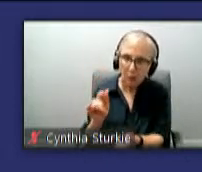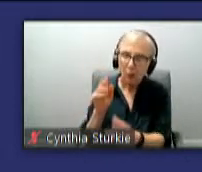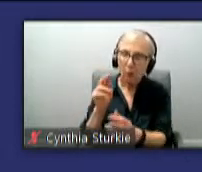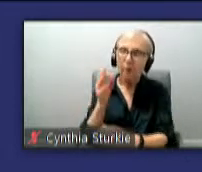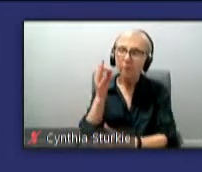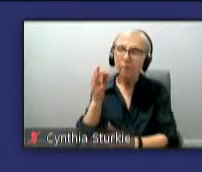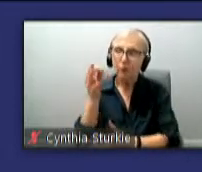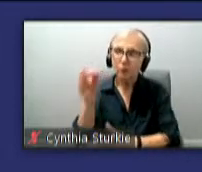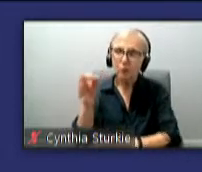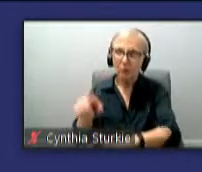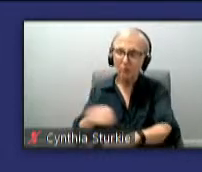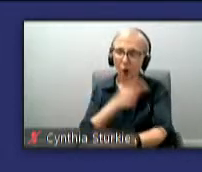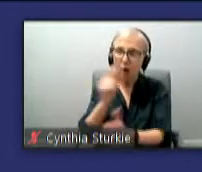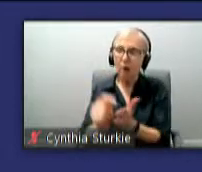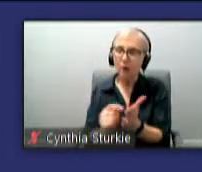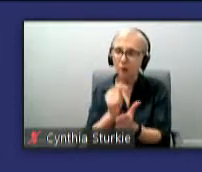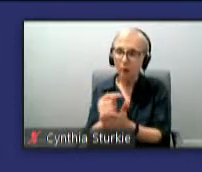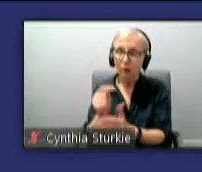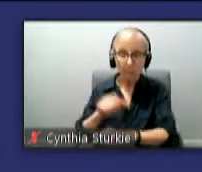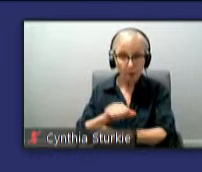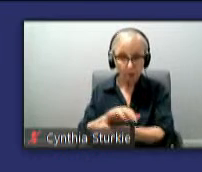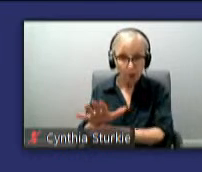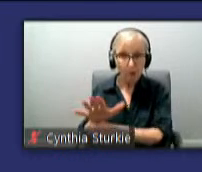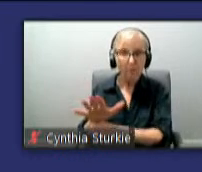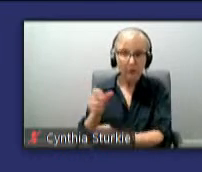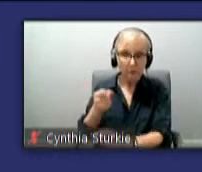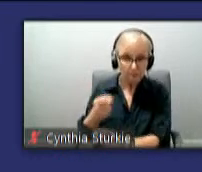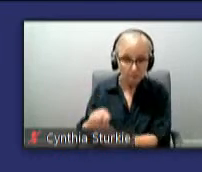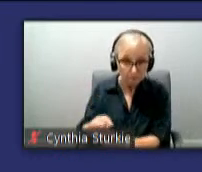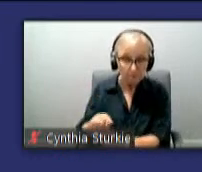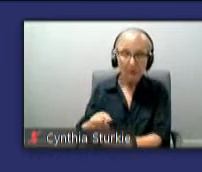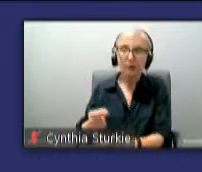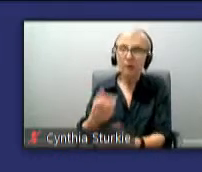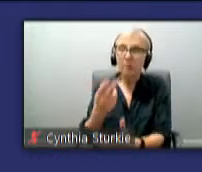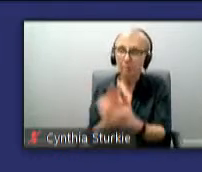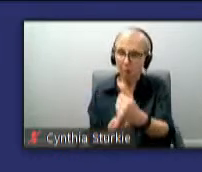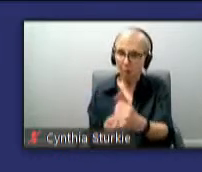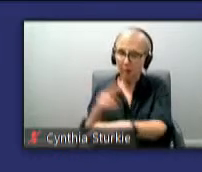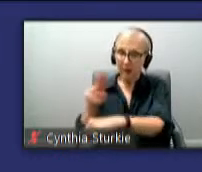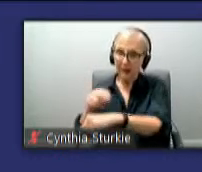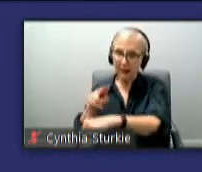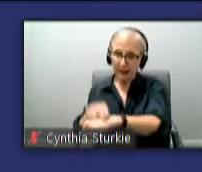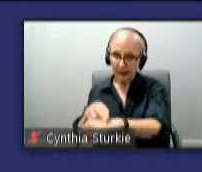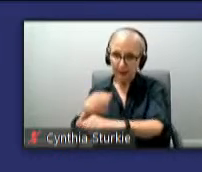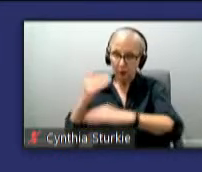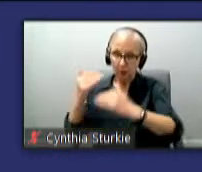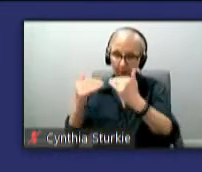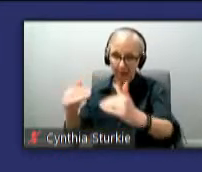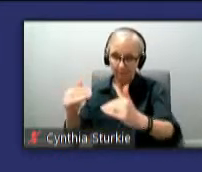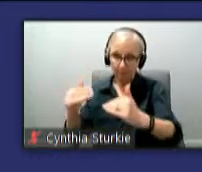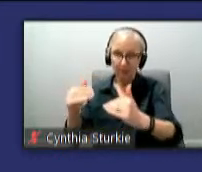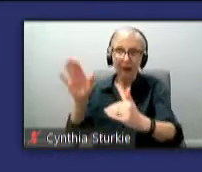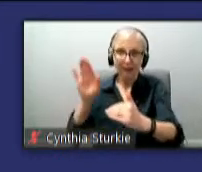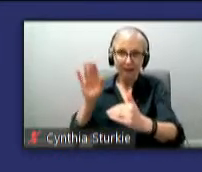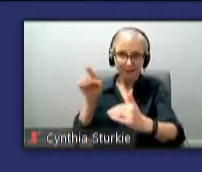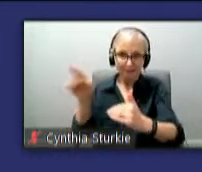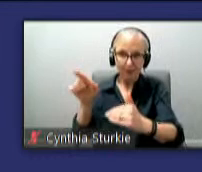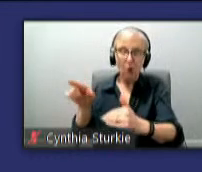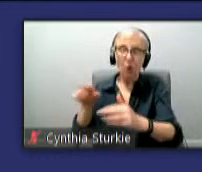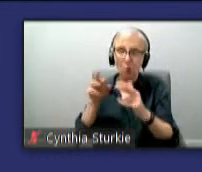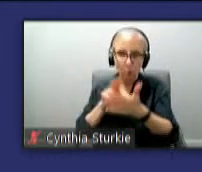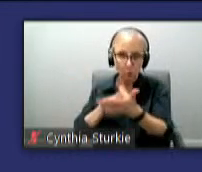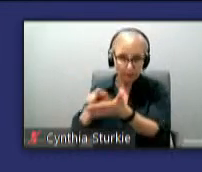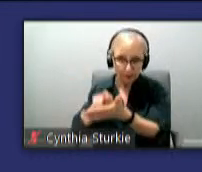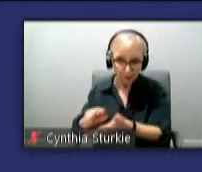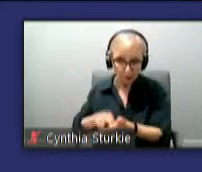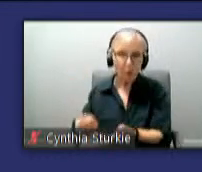COVID and make sure that at a national level, investment is made in research and treatment for long COVID.